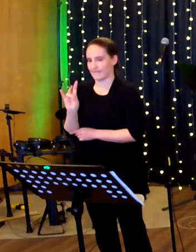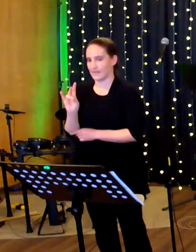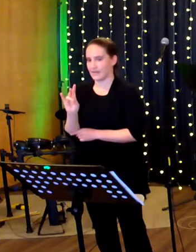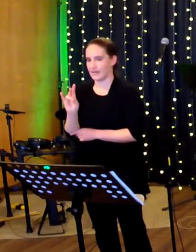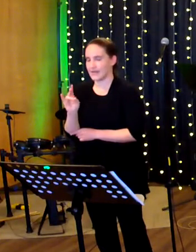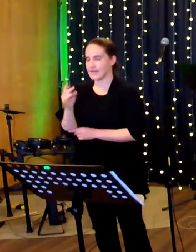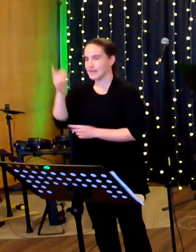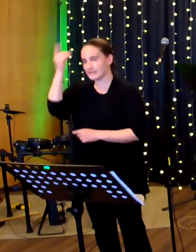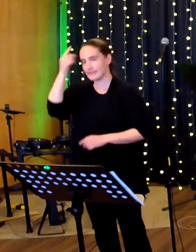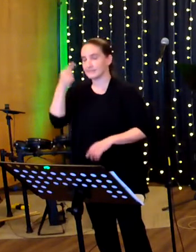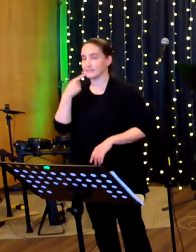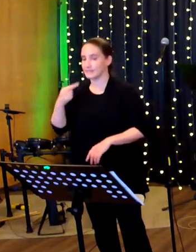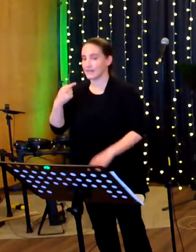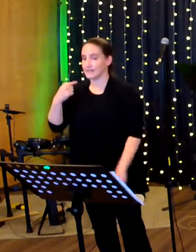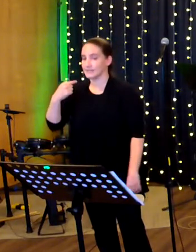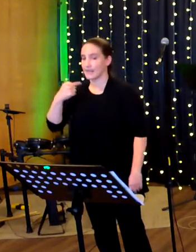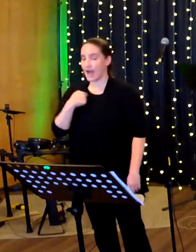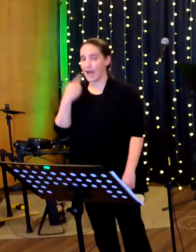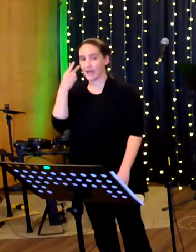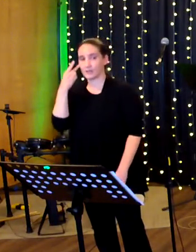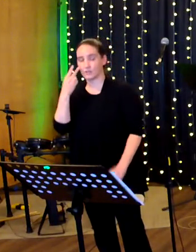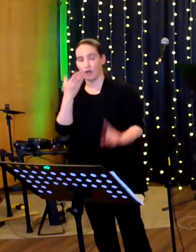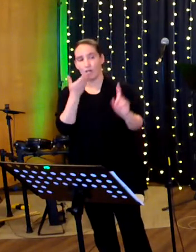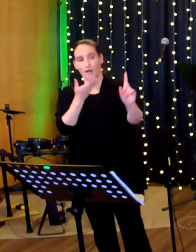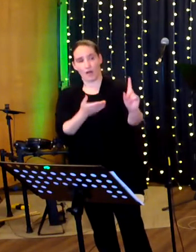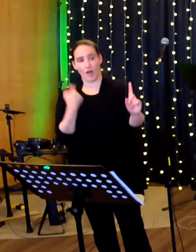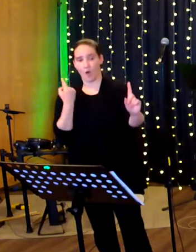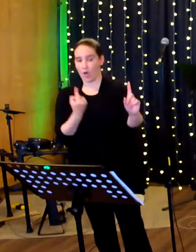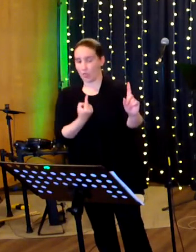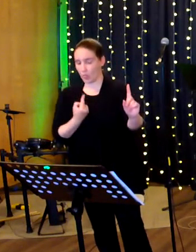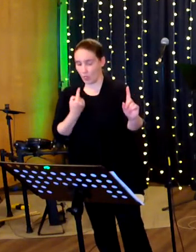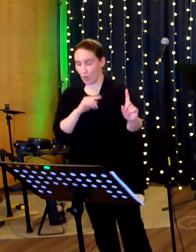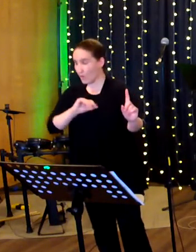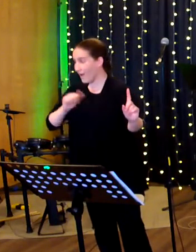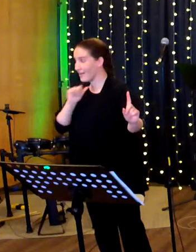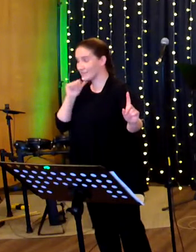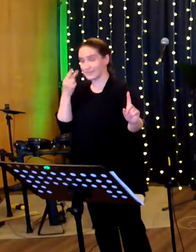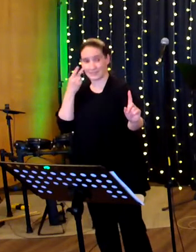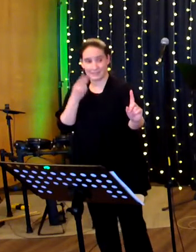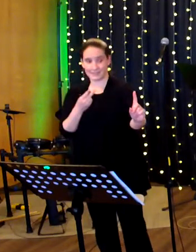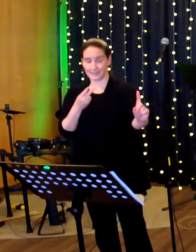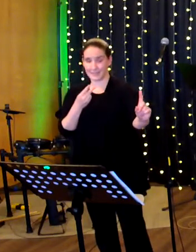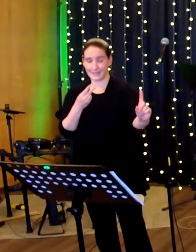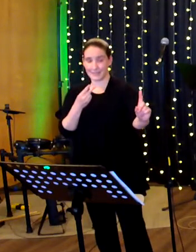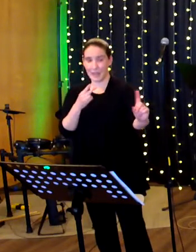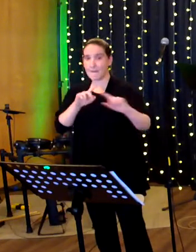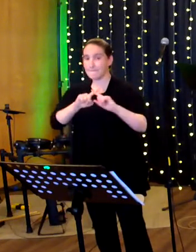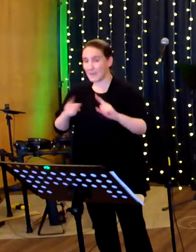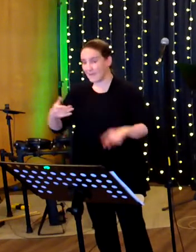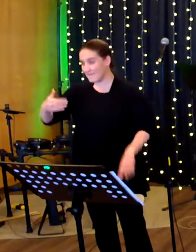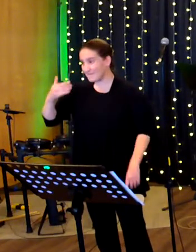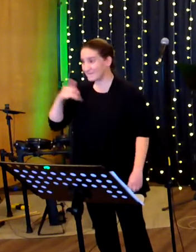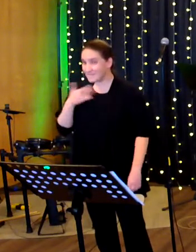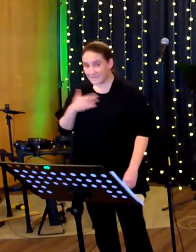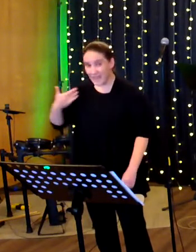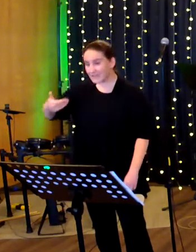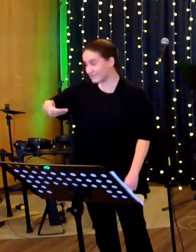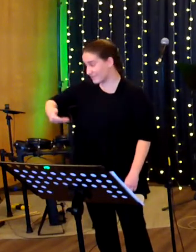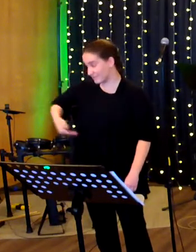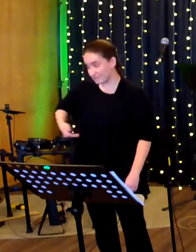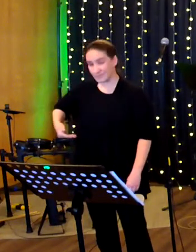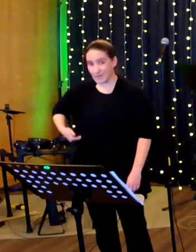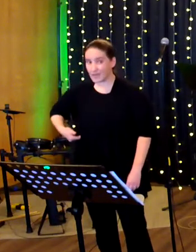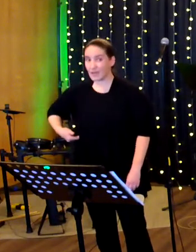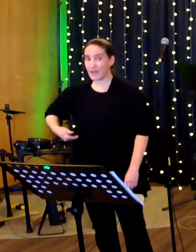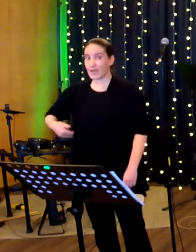vision. Those who were with me did not see it, but such terror overwhelmed them that they fled and hid themselves. So I